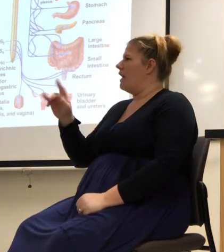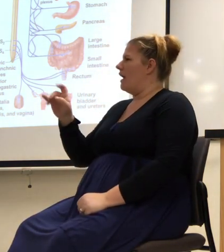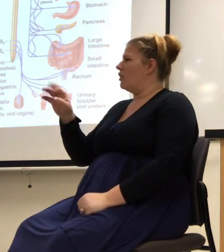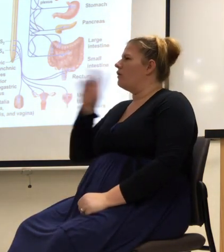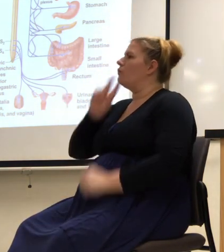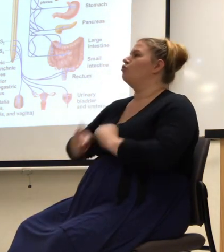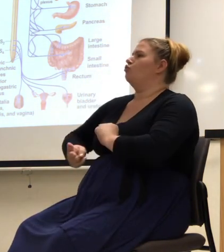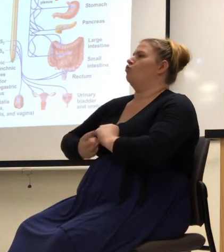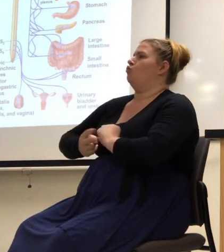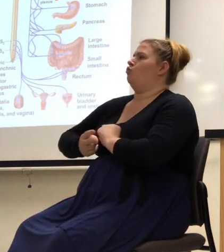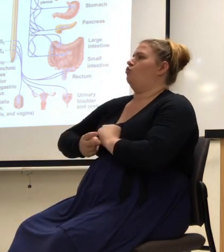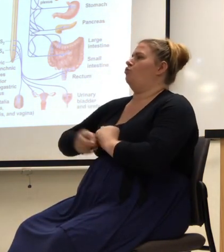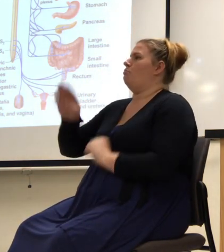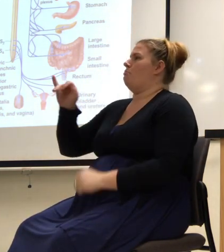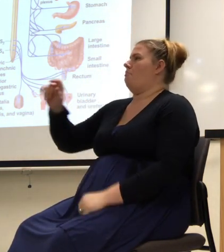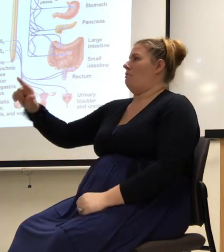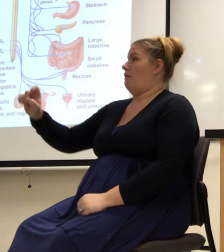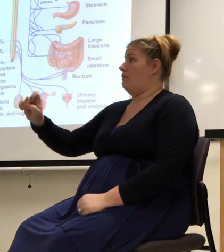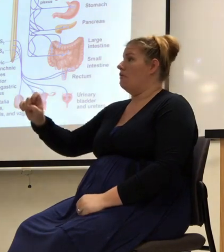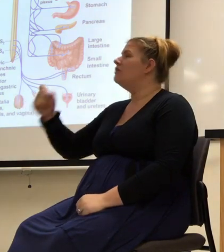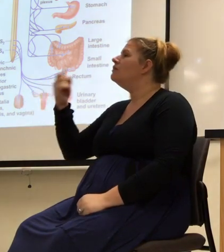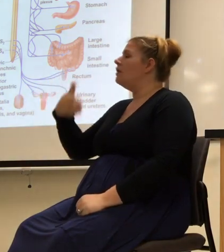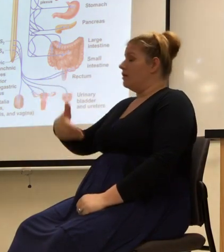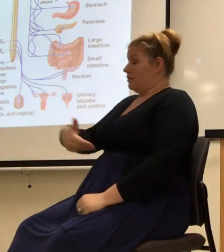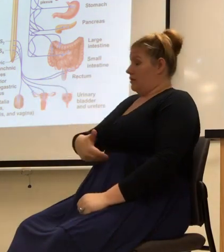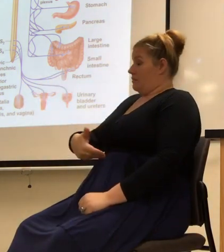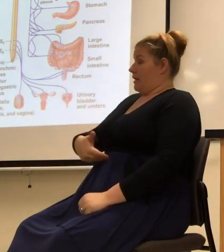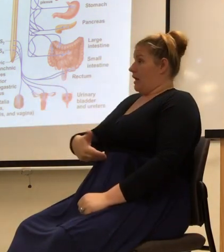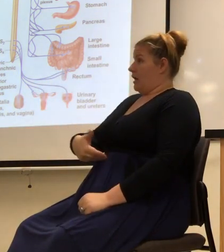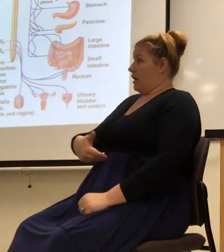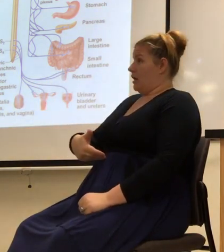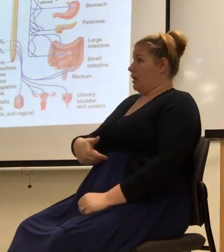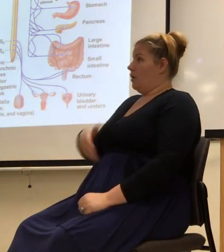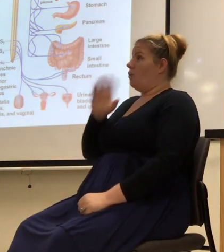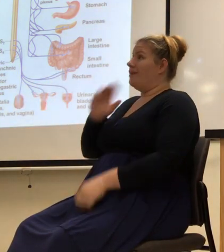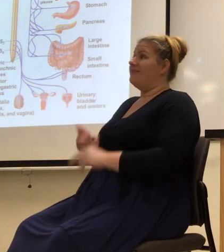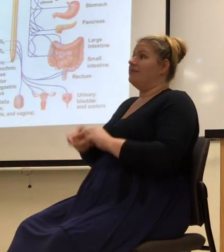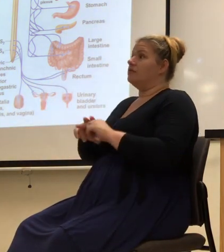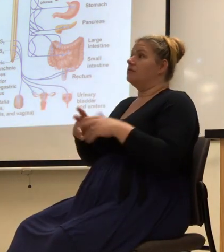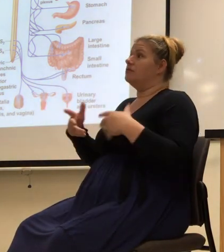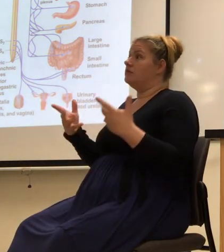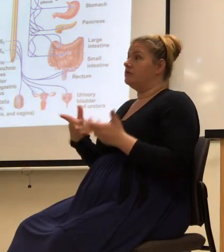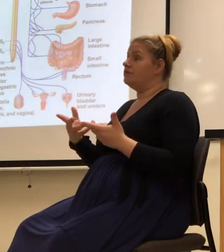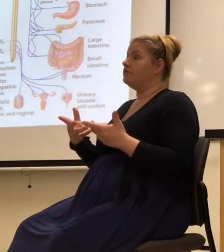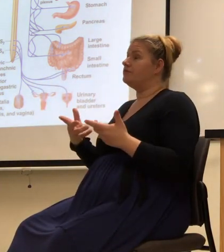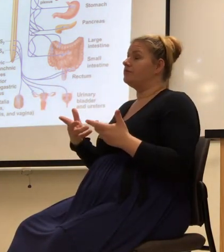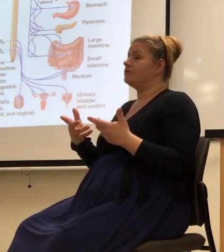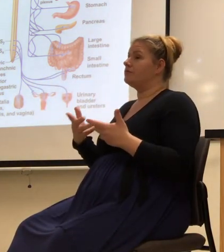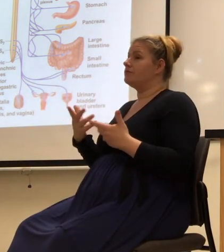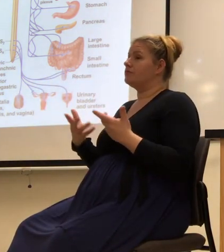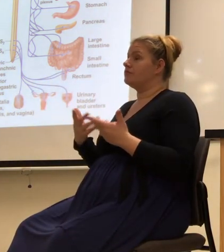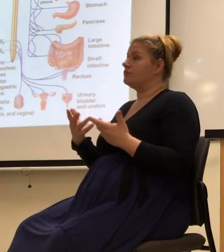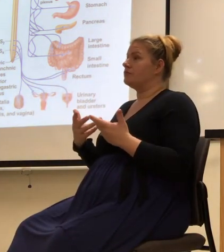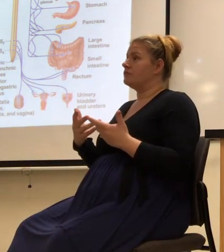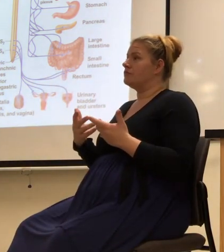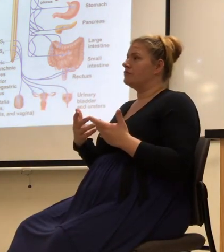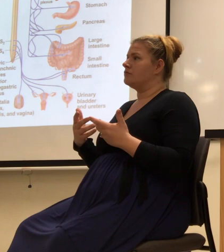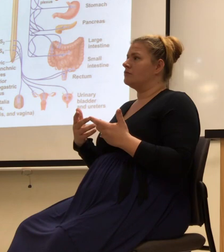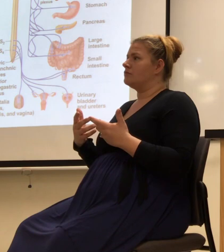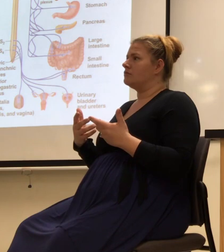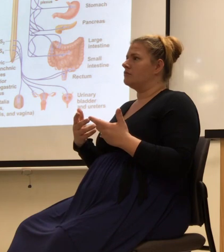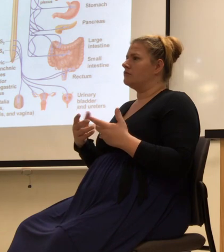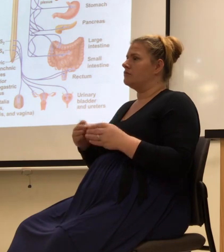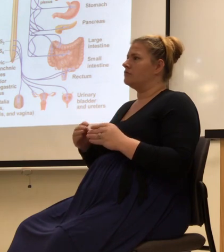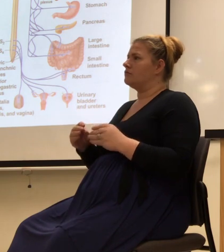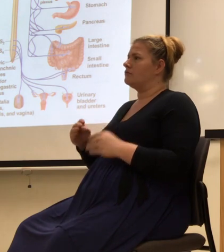For stomach, you basically increase the stomach motility.